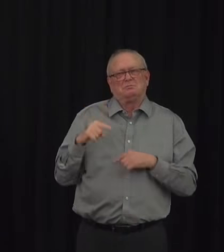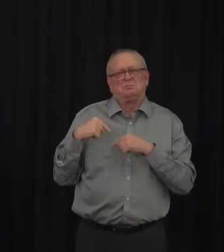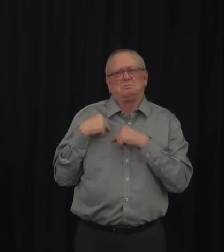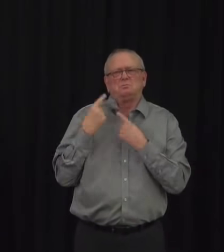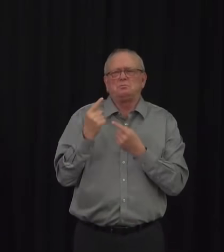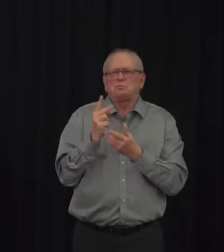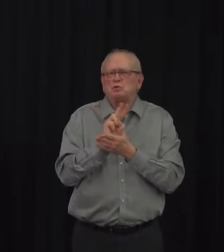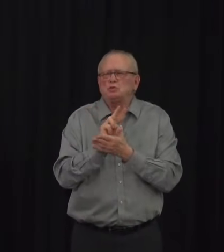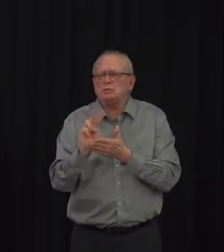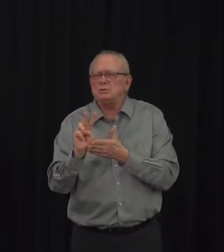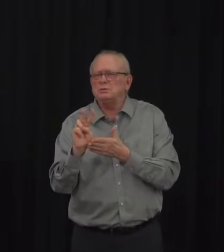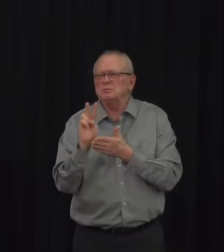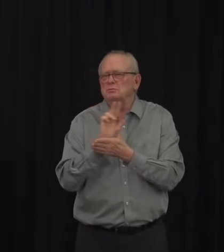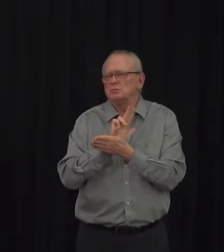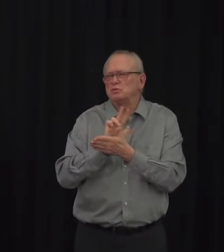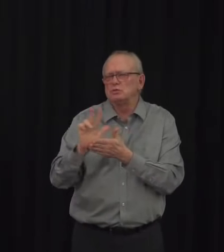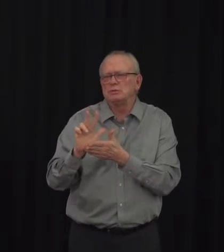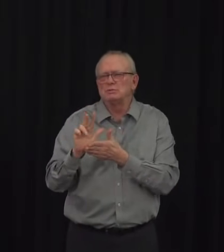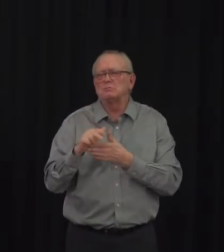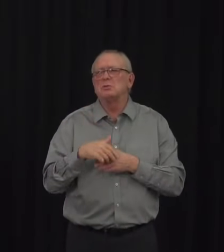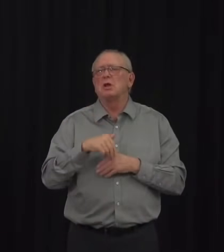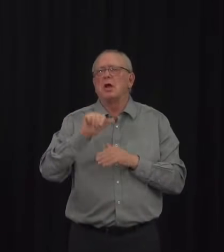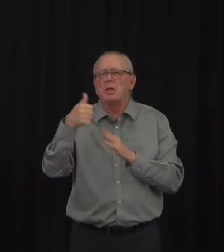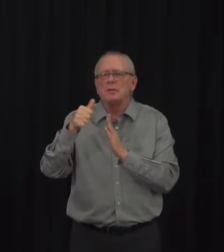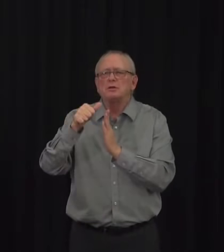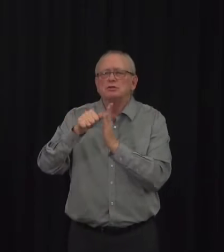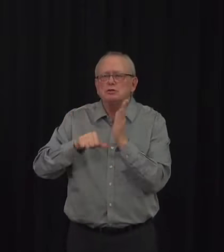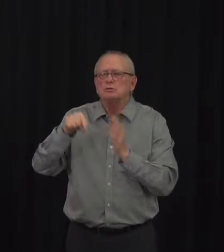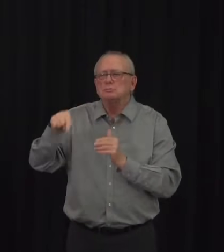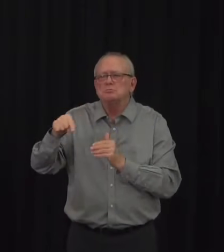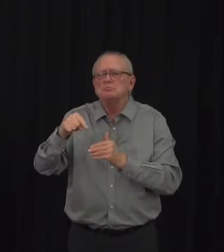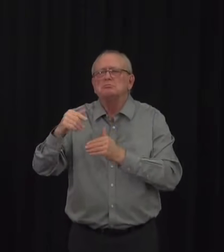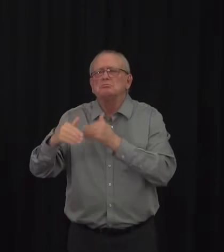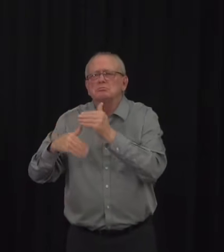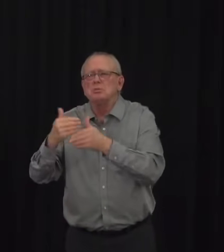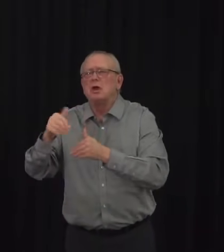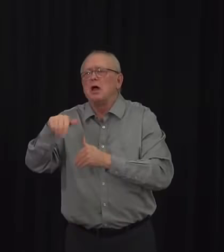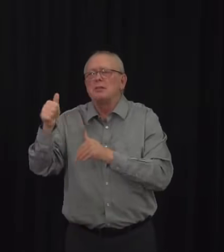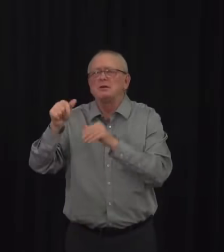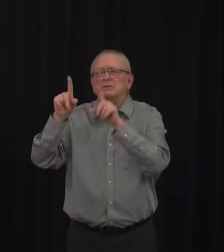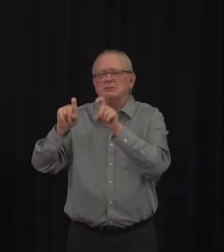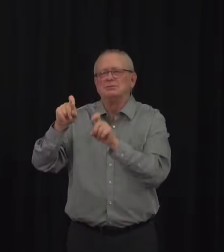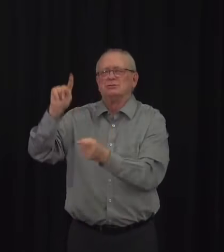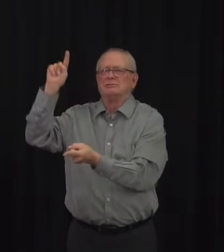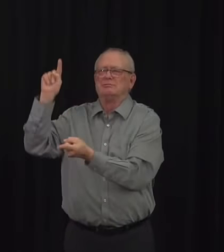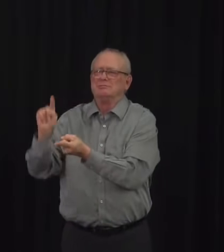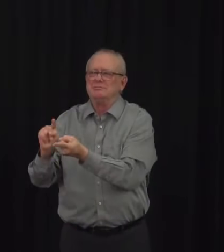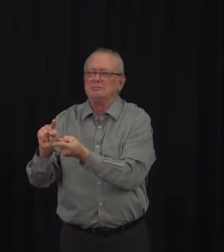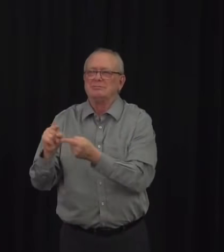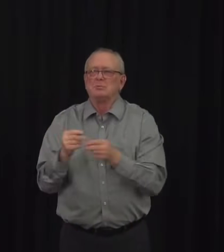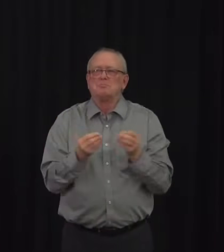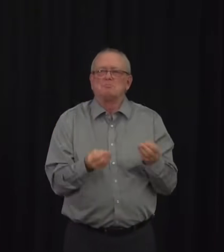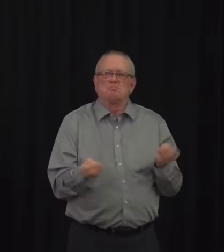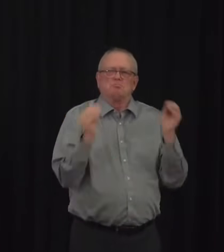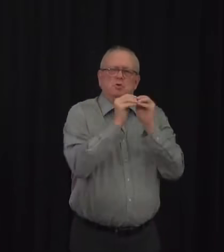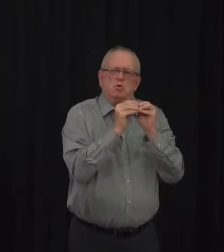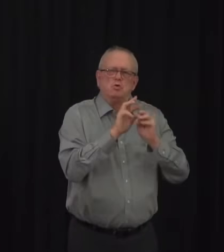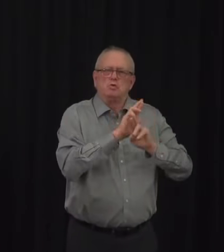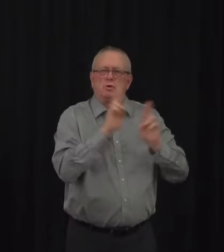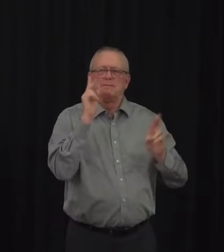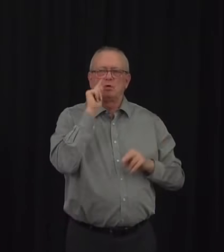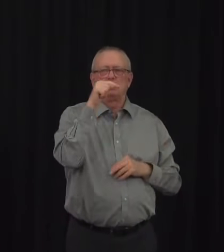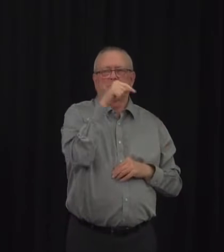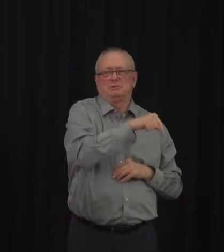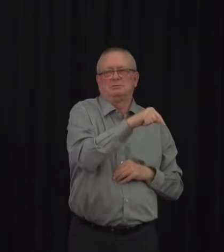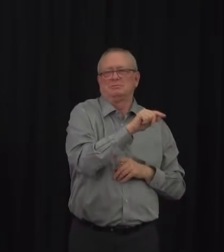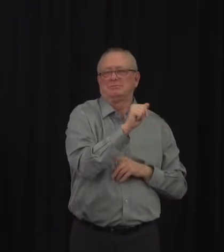to reduce some of the other procedures they're doing to try to free up capacity. So at the moment, AHS is absolutely responding to the need in a